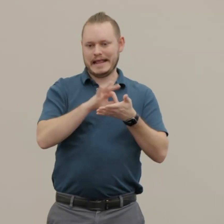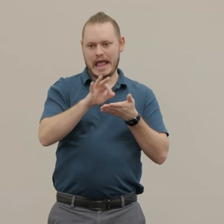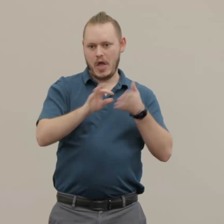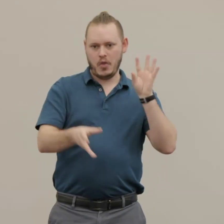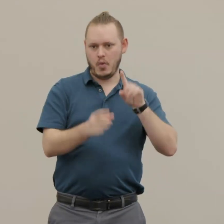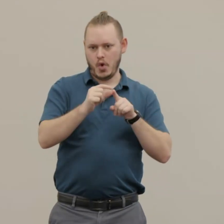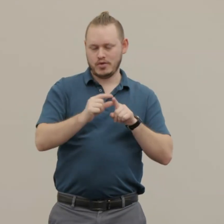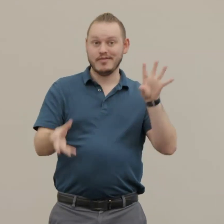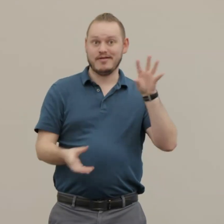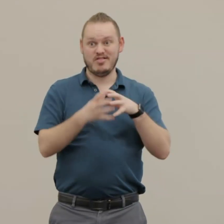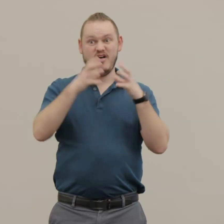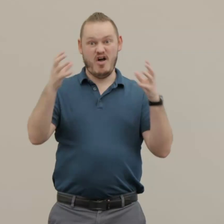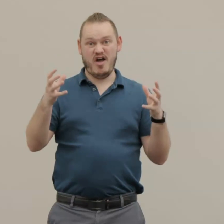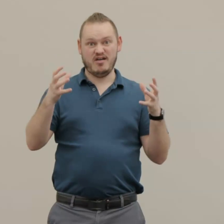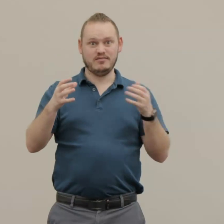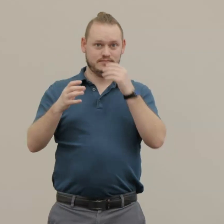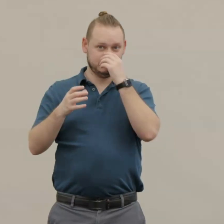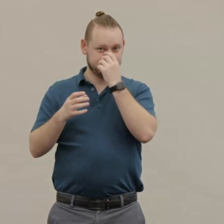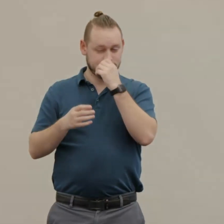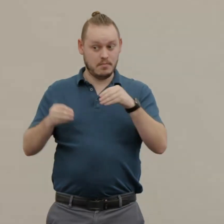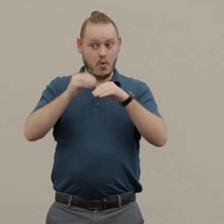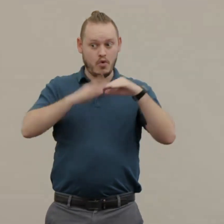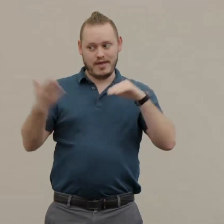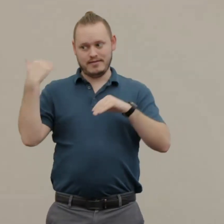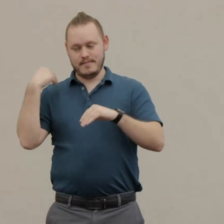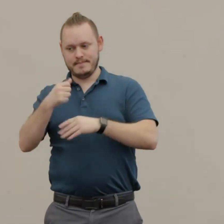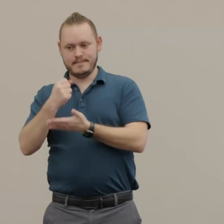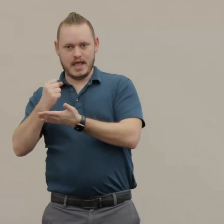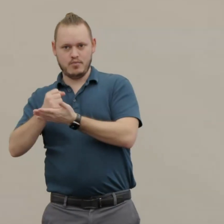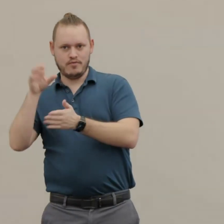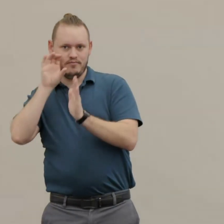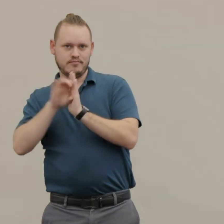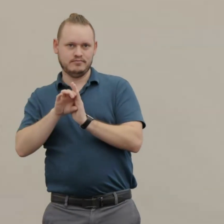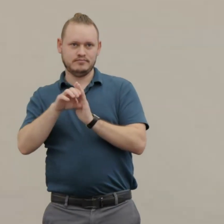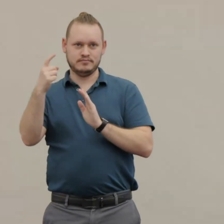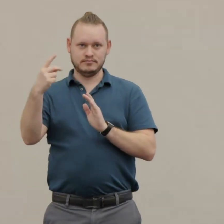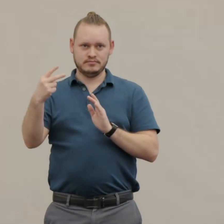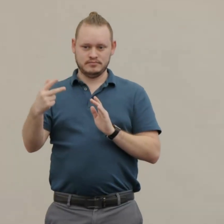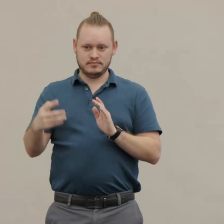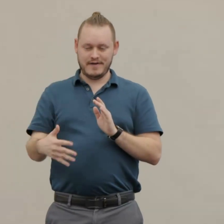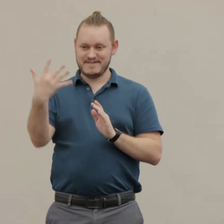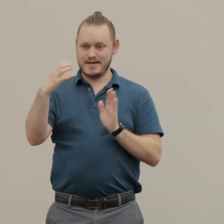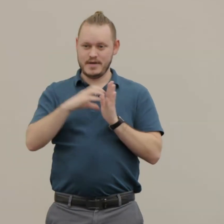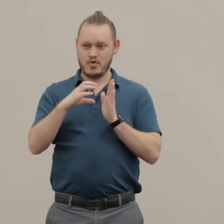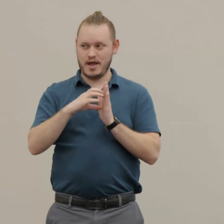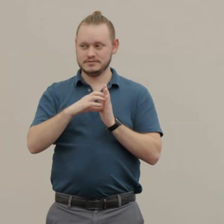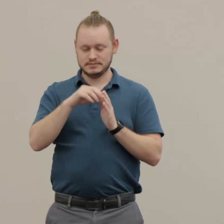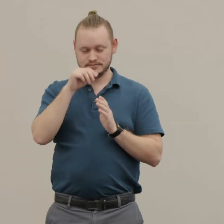but there's a lot more than I showed you on the passport. 1, 2, 3, 4, 5